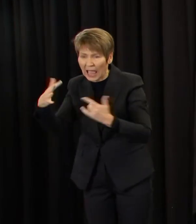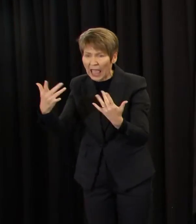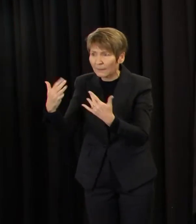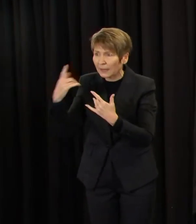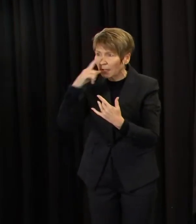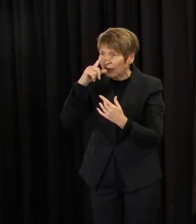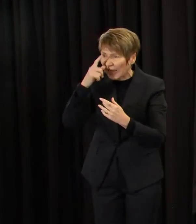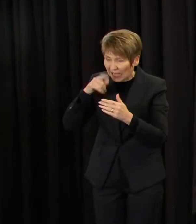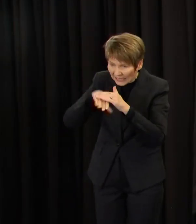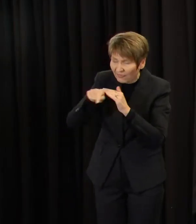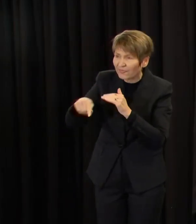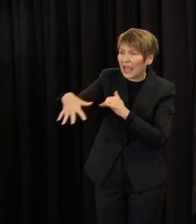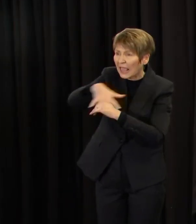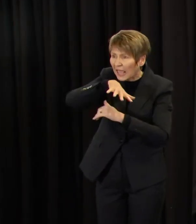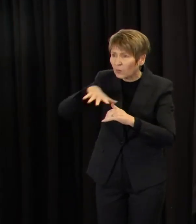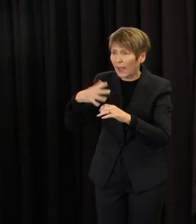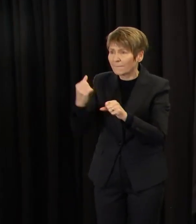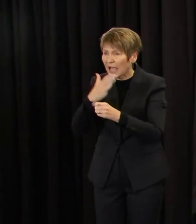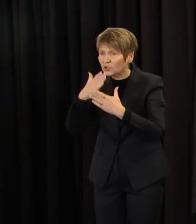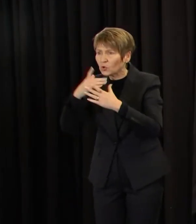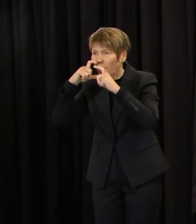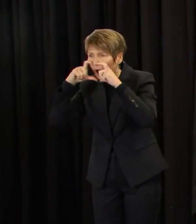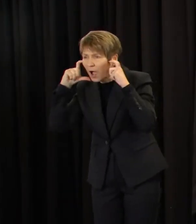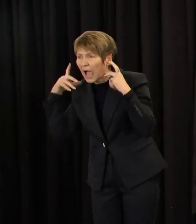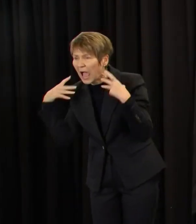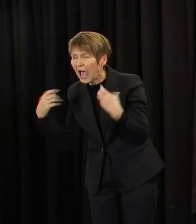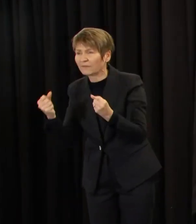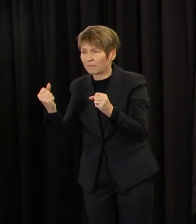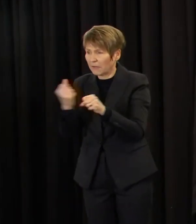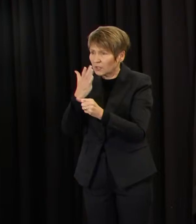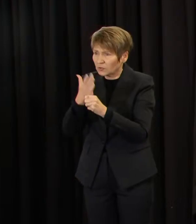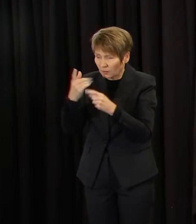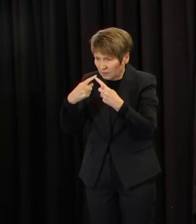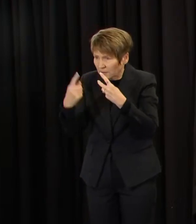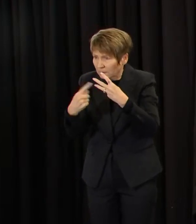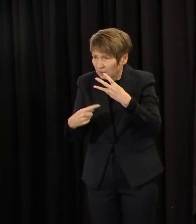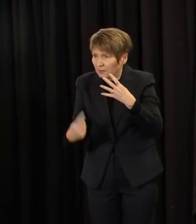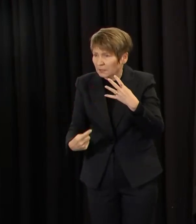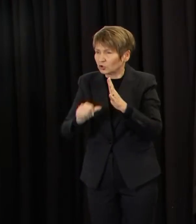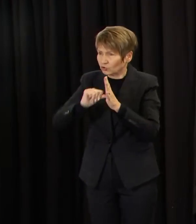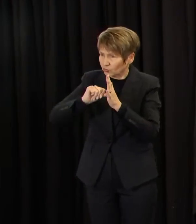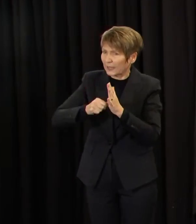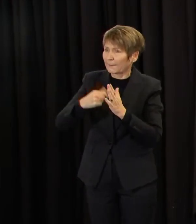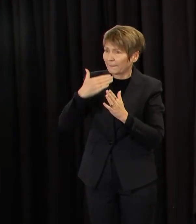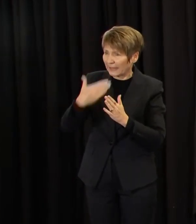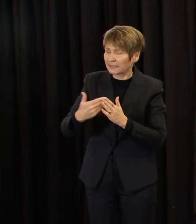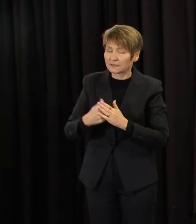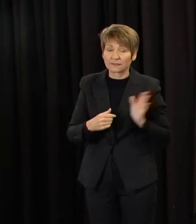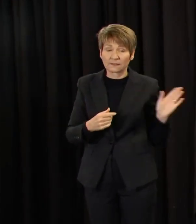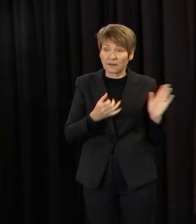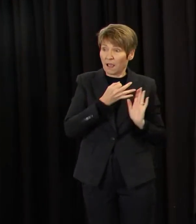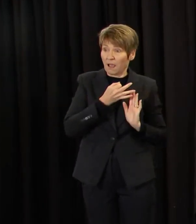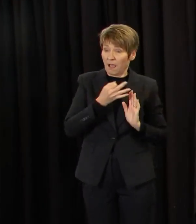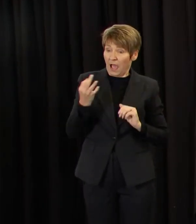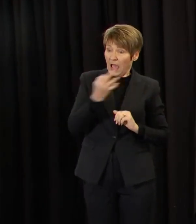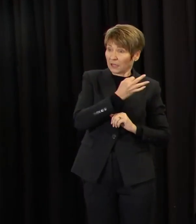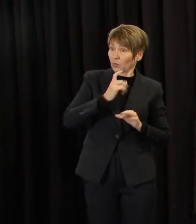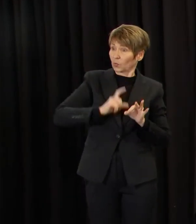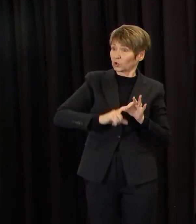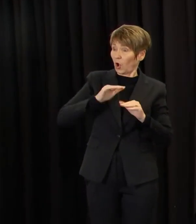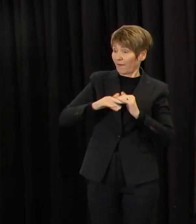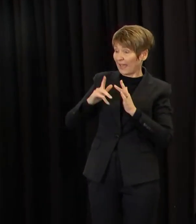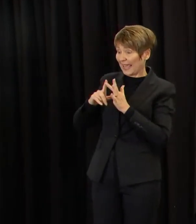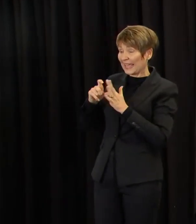level 2? I think I don't have the full details in my head, Paul, but certainly there's a part of that site based on the immediate workforce